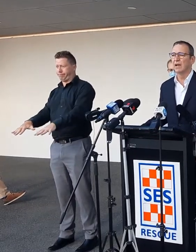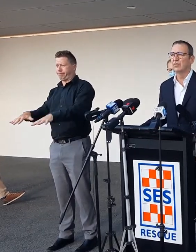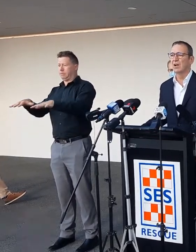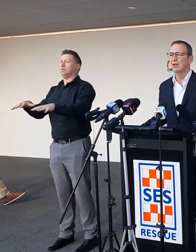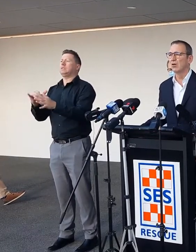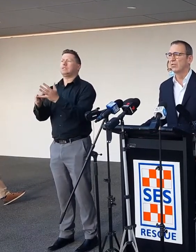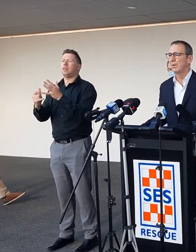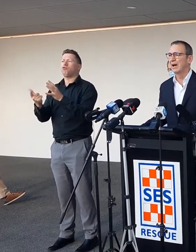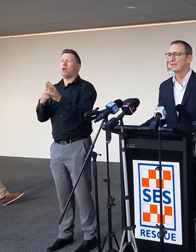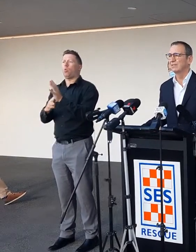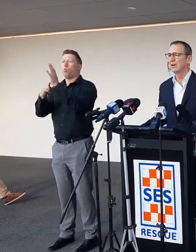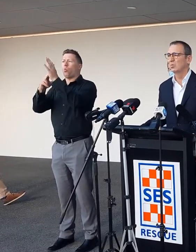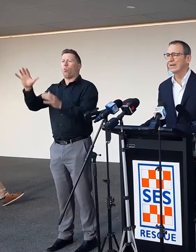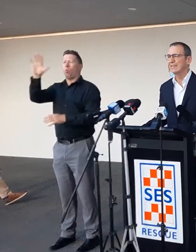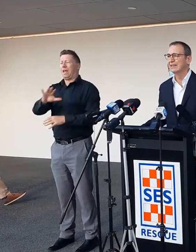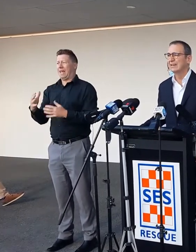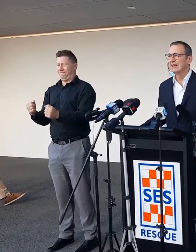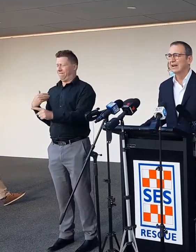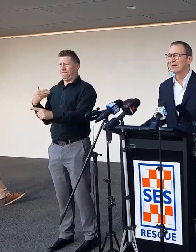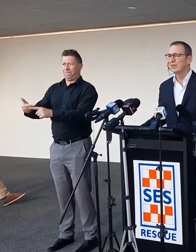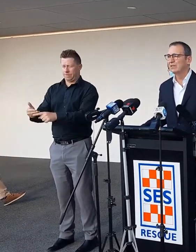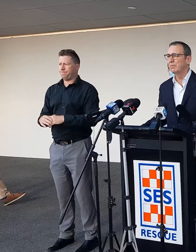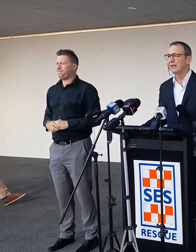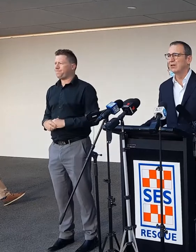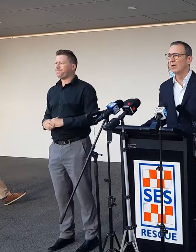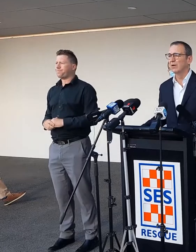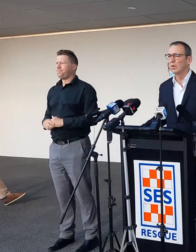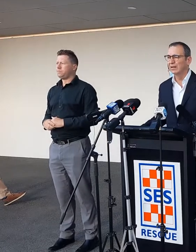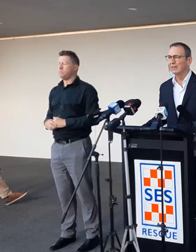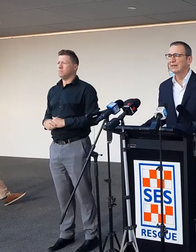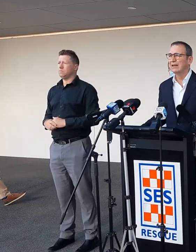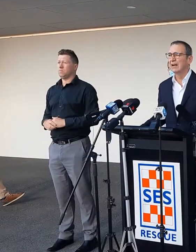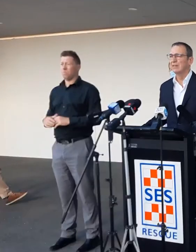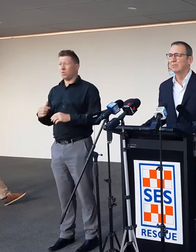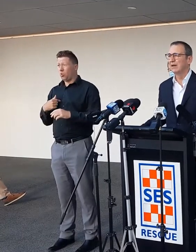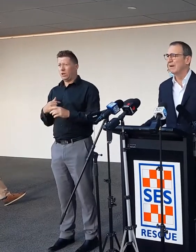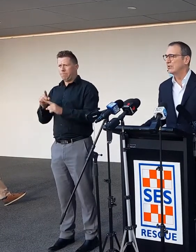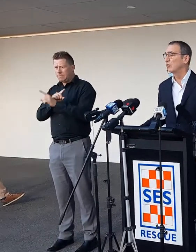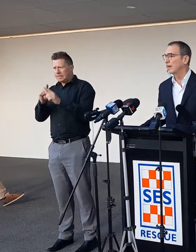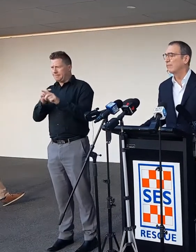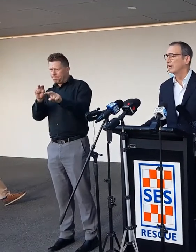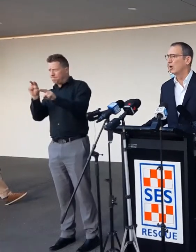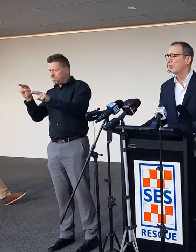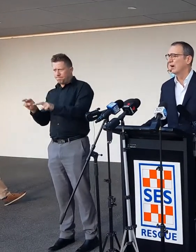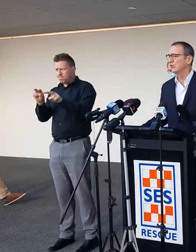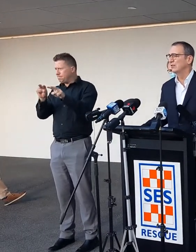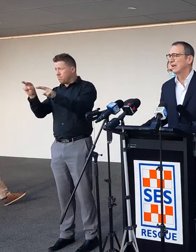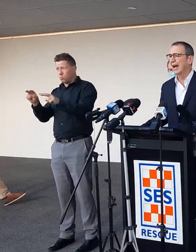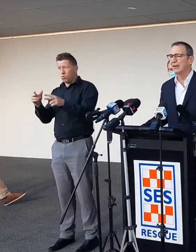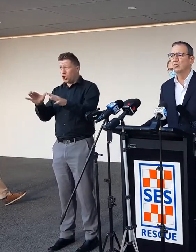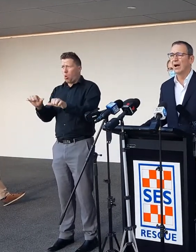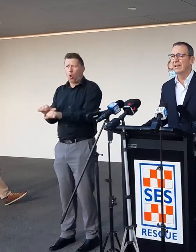experiencing in South Australia over the past week. This has been going well. There's been a major recovery